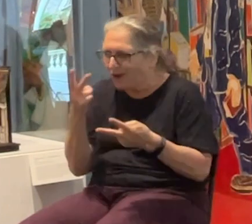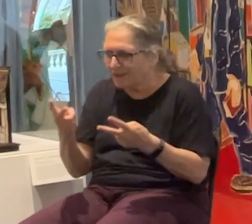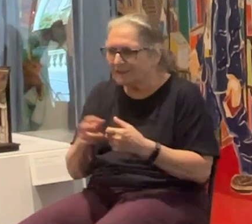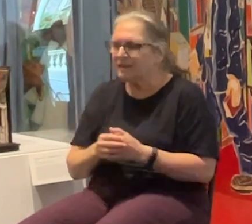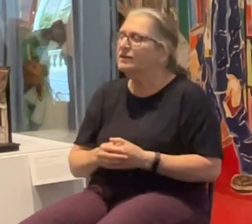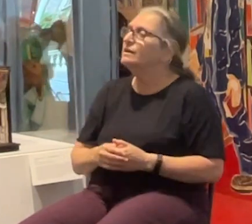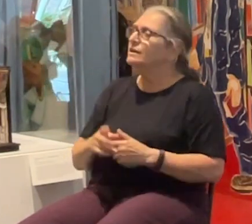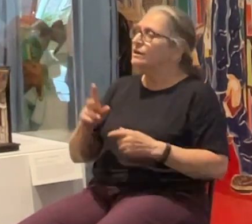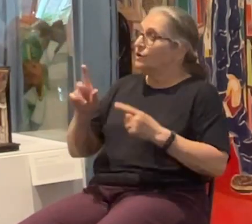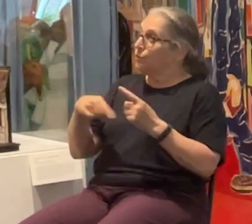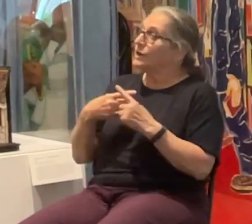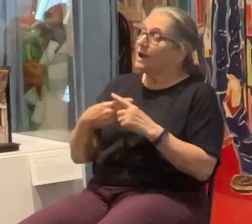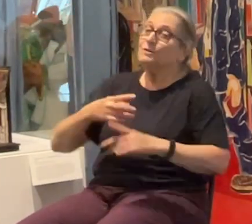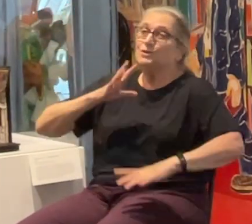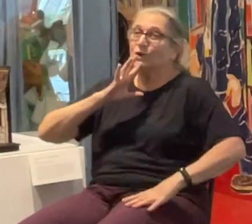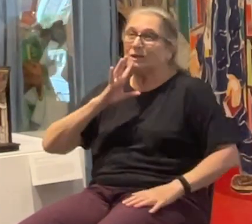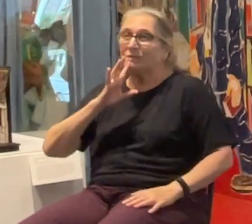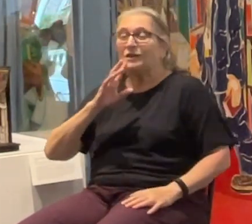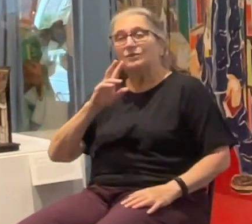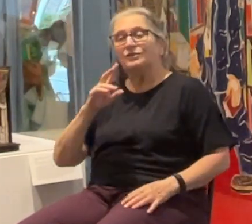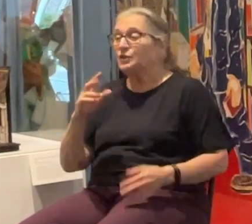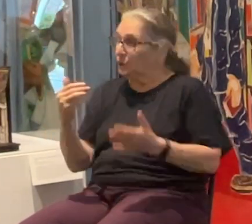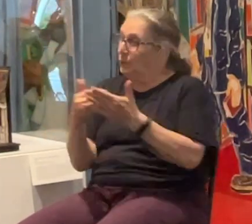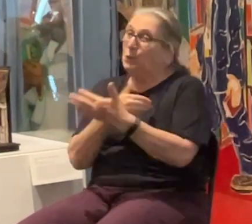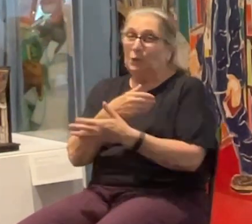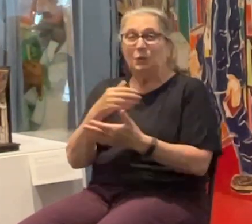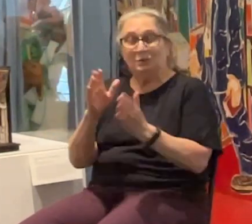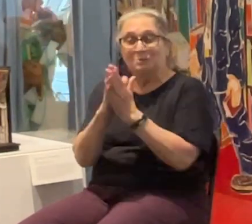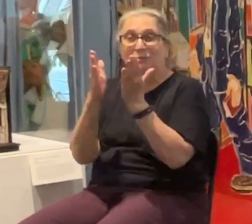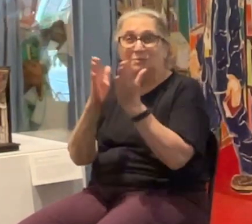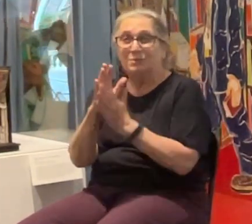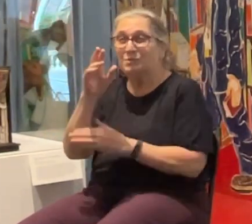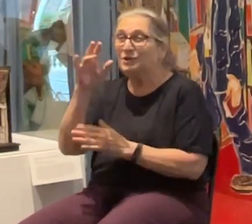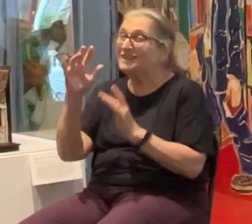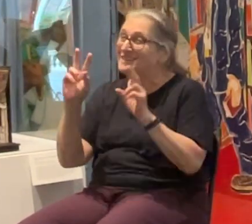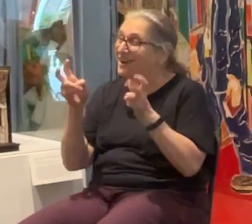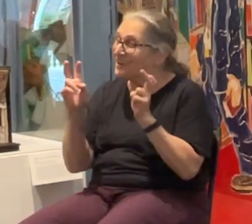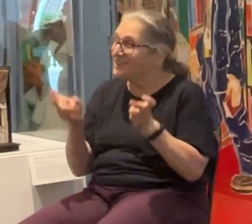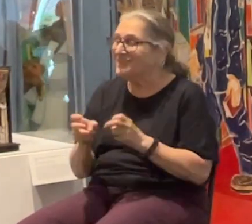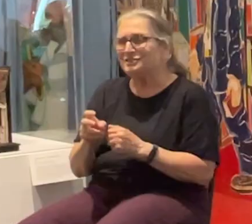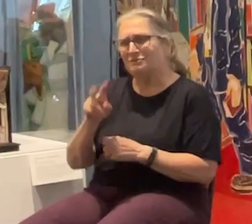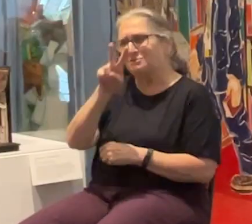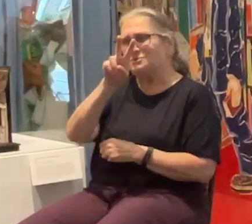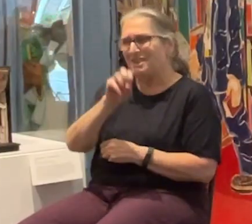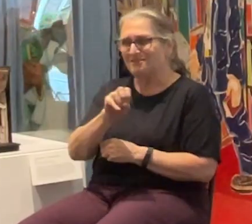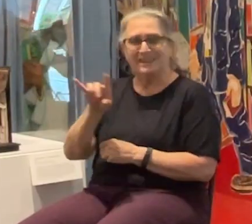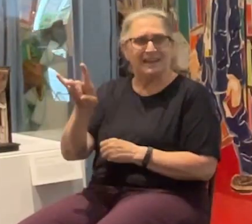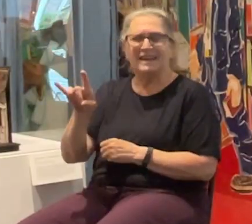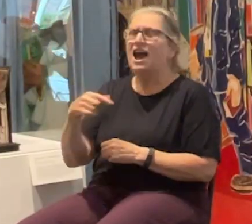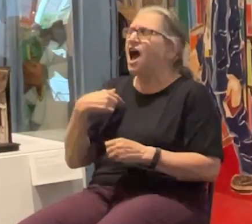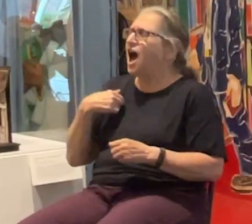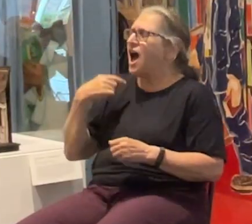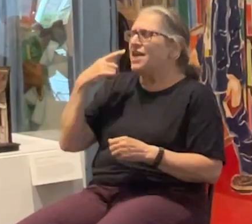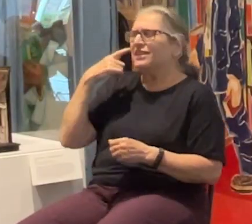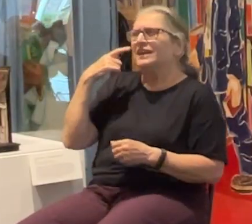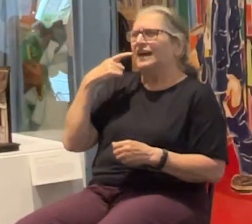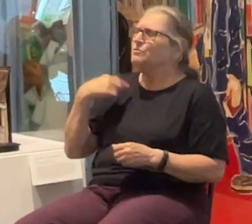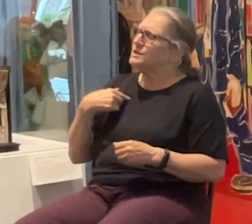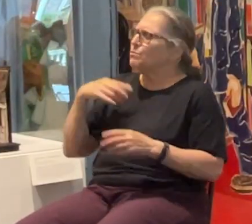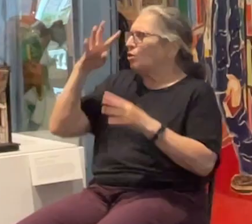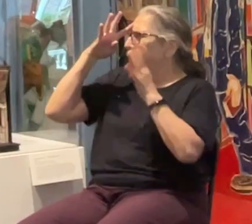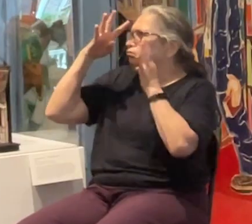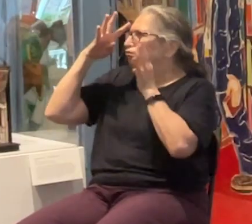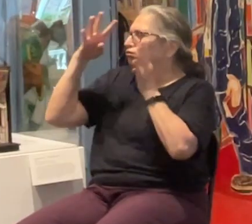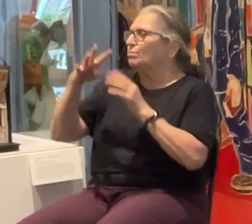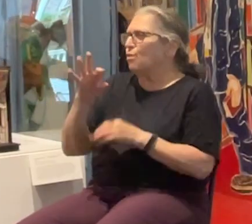the new book title, well, new, from 2008, I think I came up with more fictionalized book titles than he